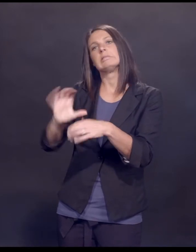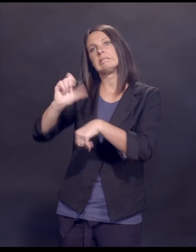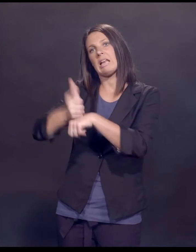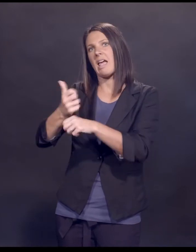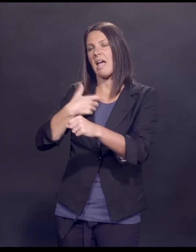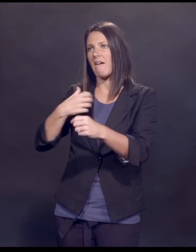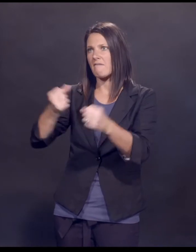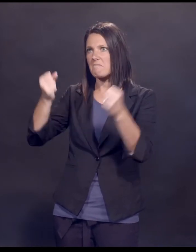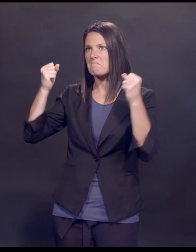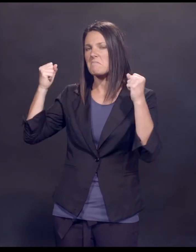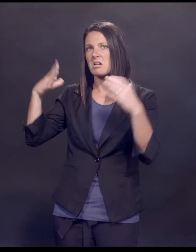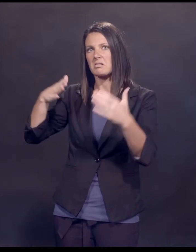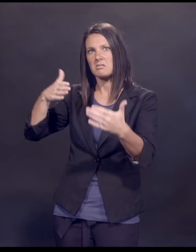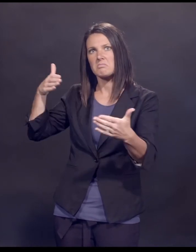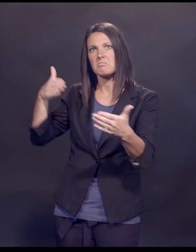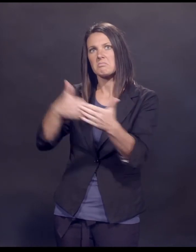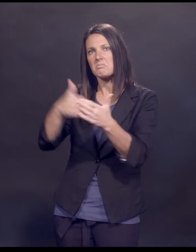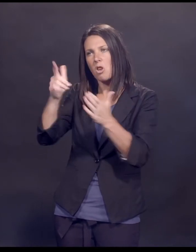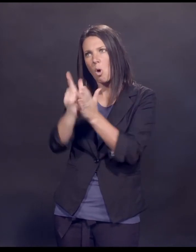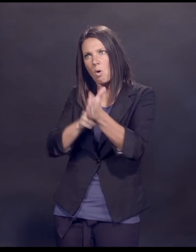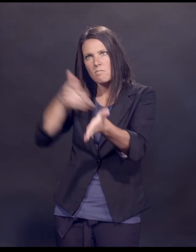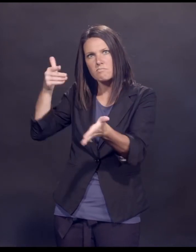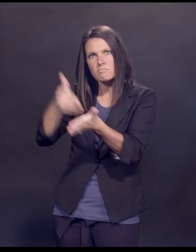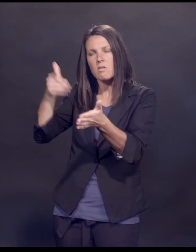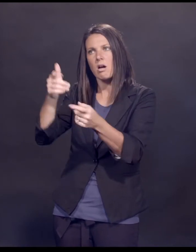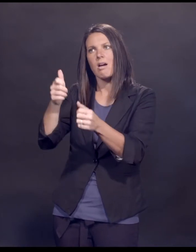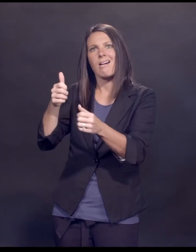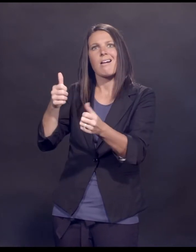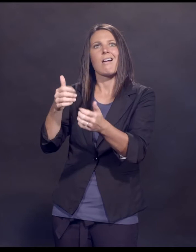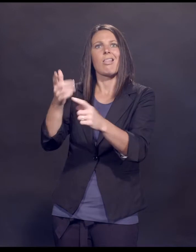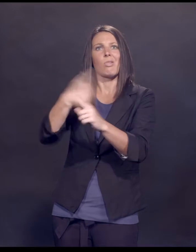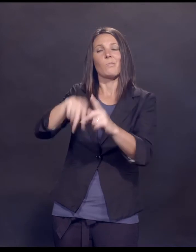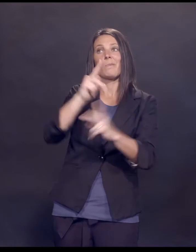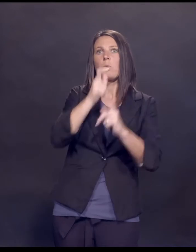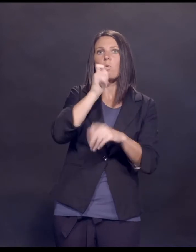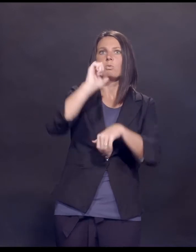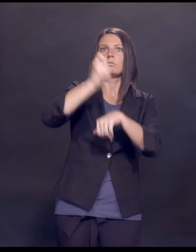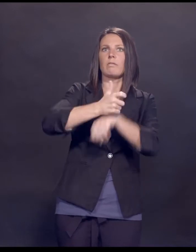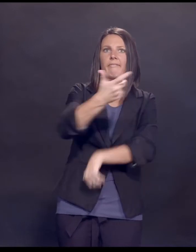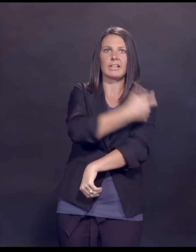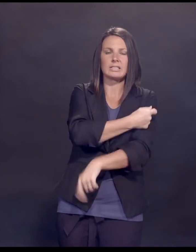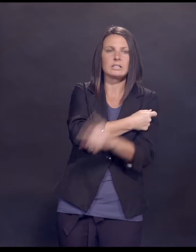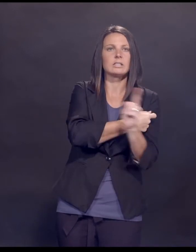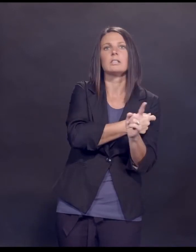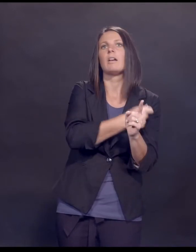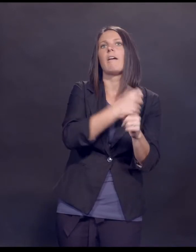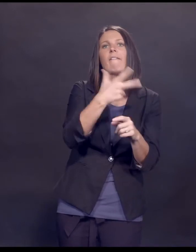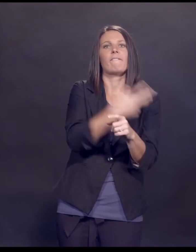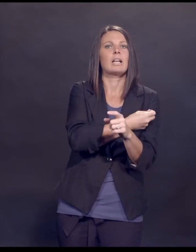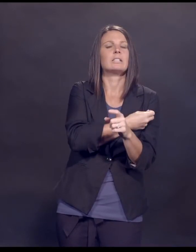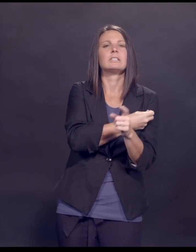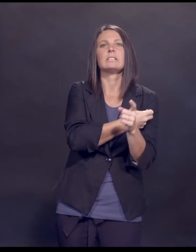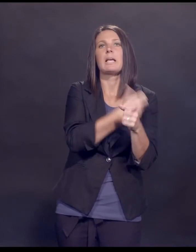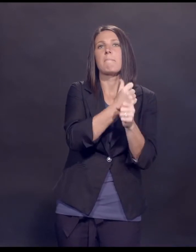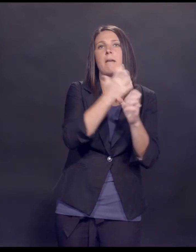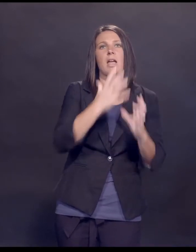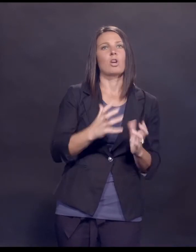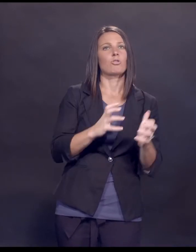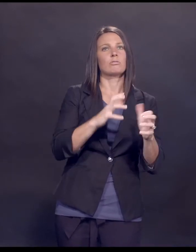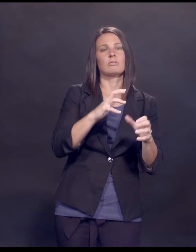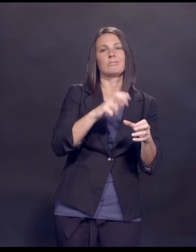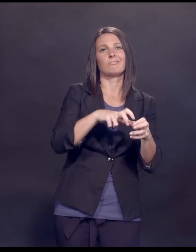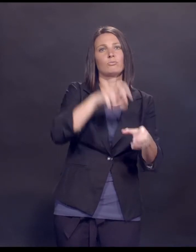of litigation against vaccine makers. And so because of that litigation, the vaccine makers were leaving the business. We went